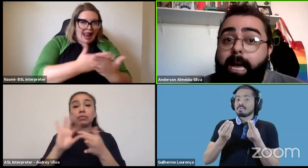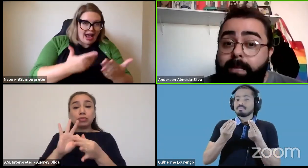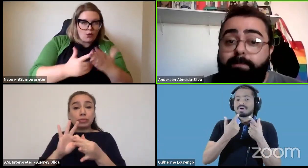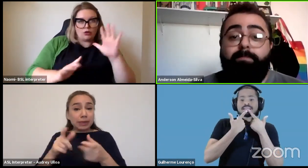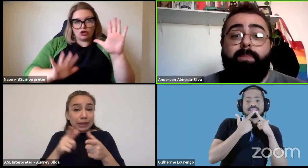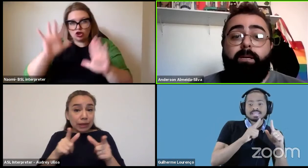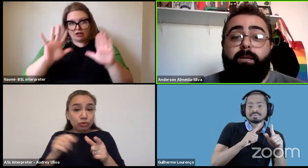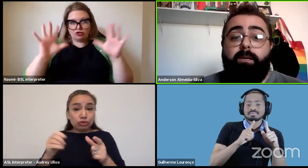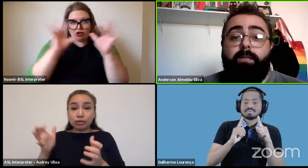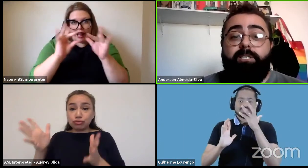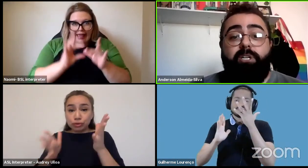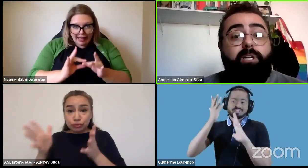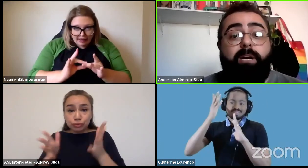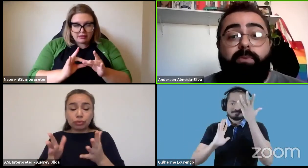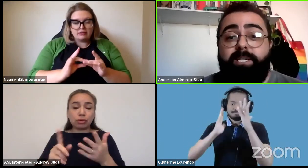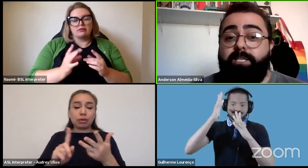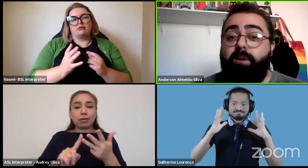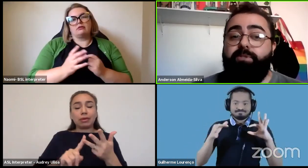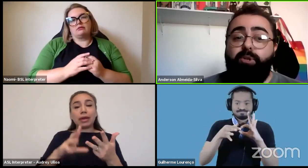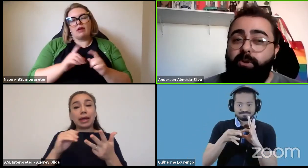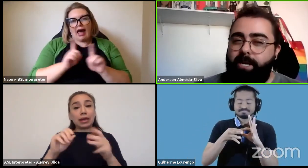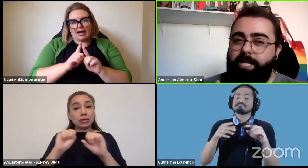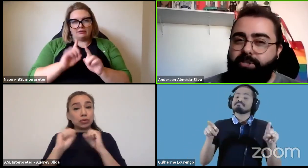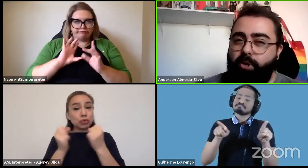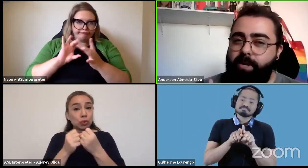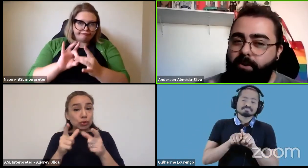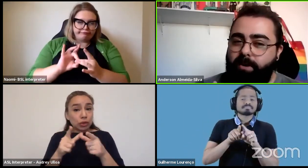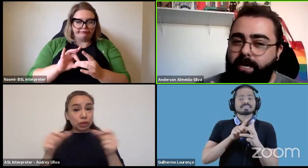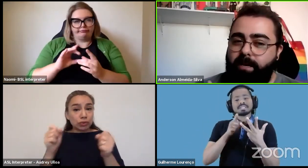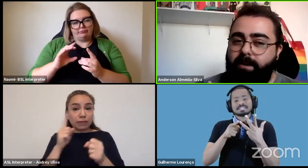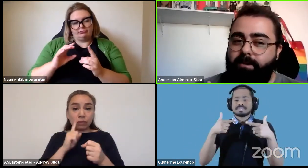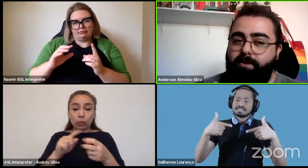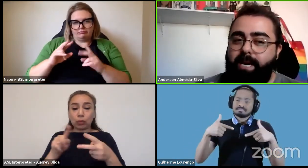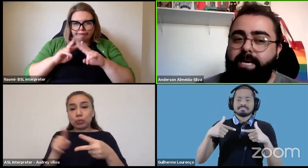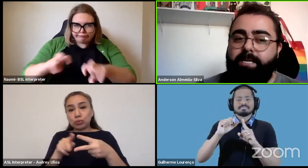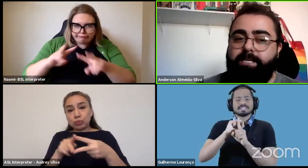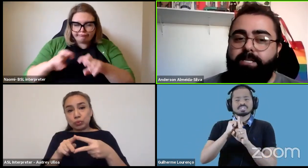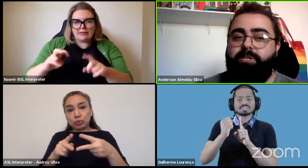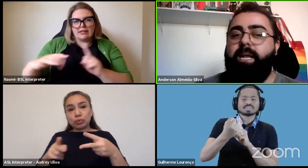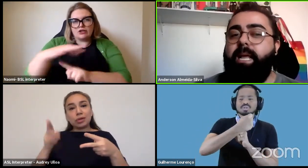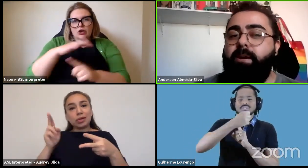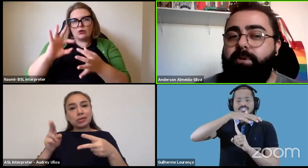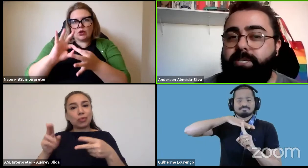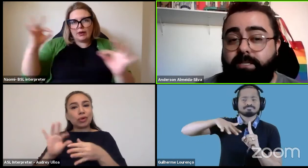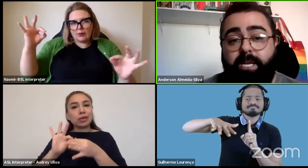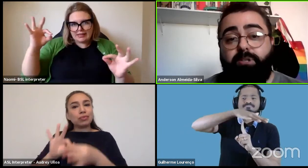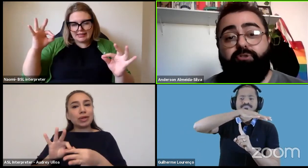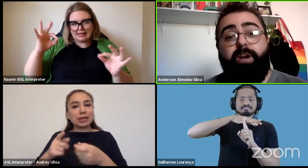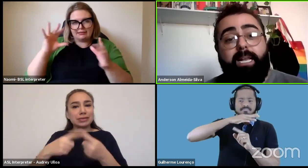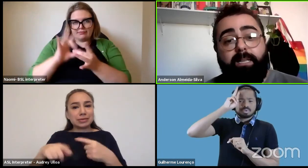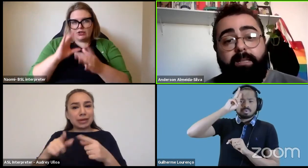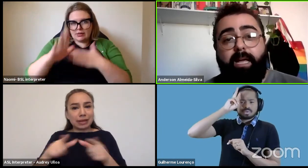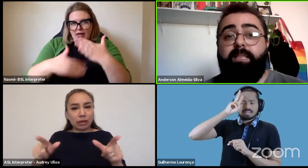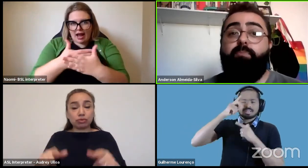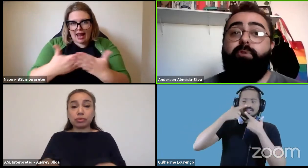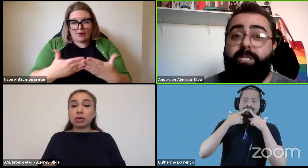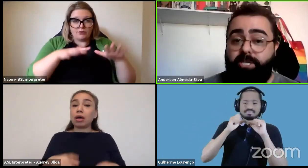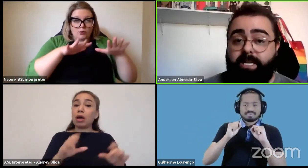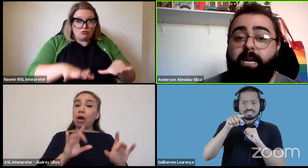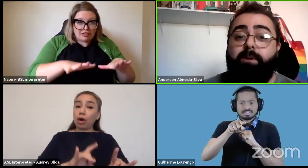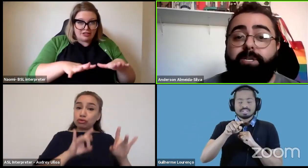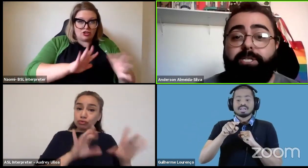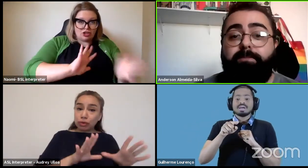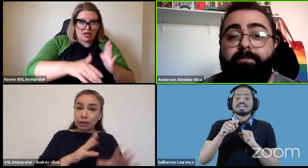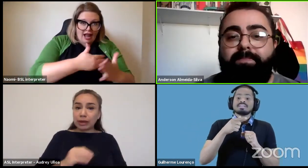gestures, and the sociolinguistics of two historically related sign languages, the Australian and the